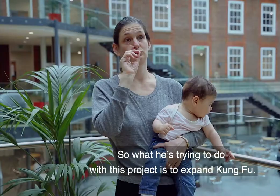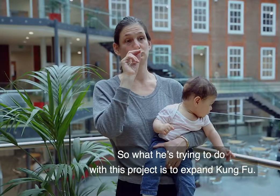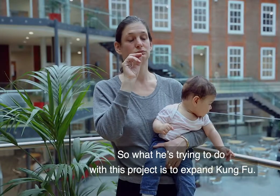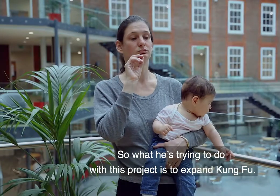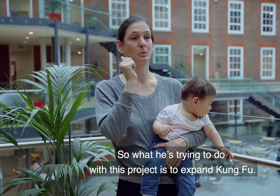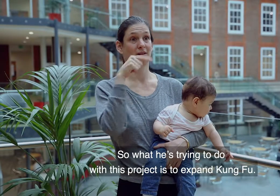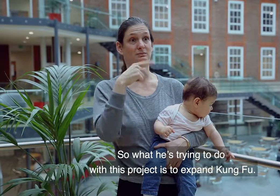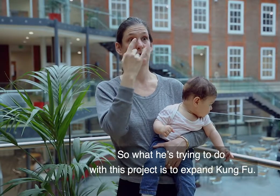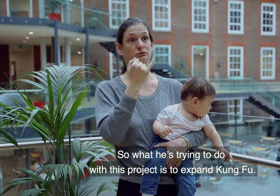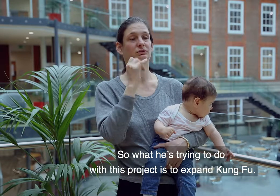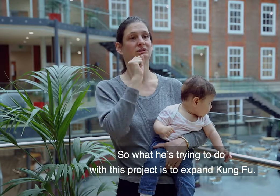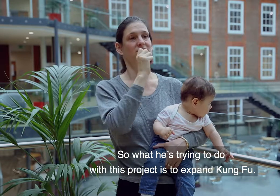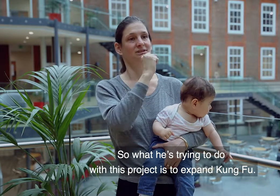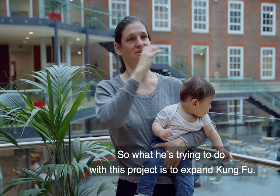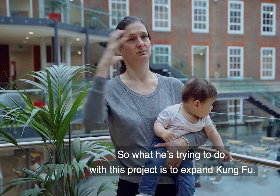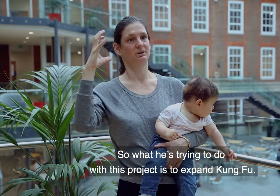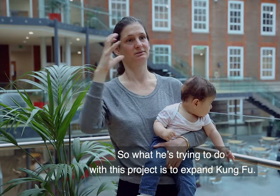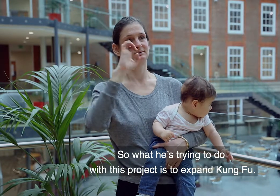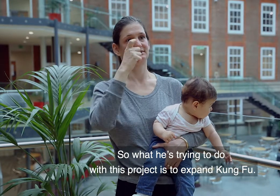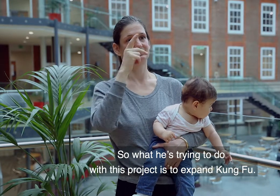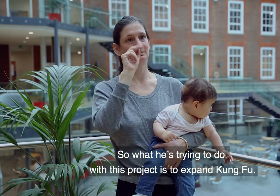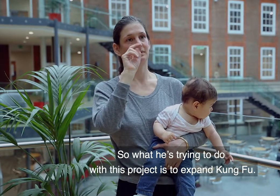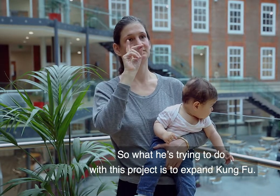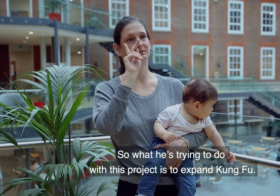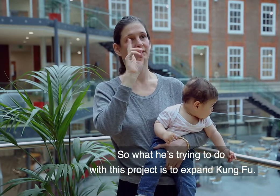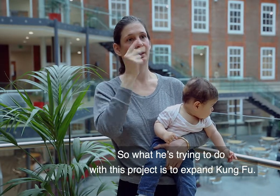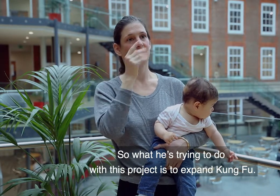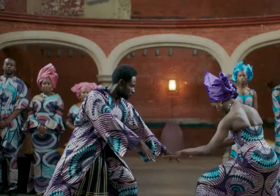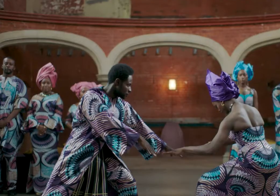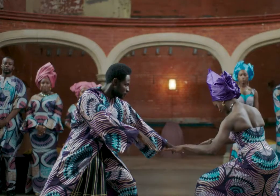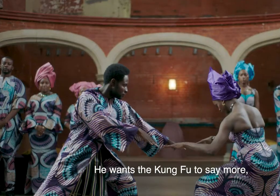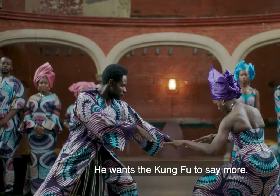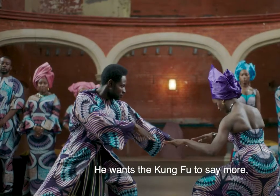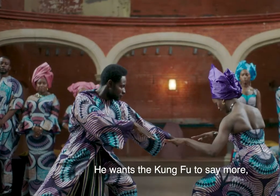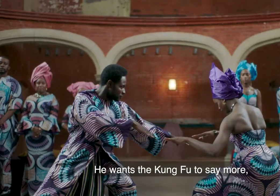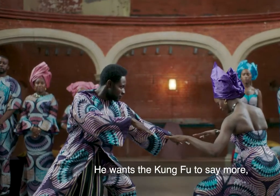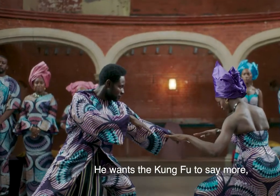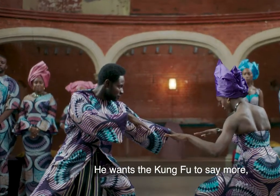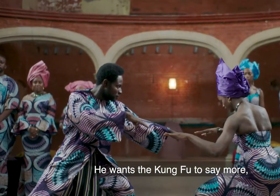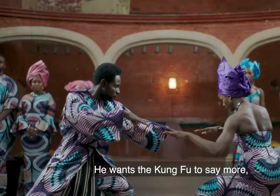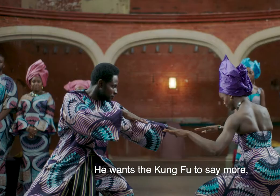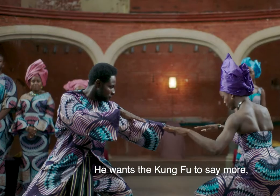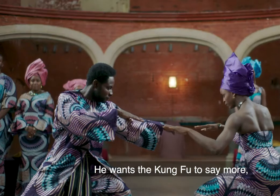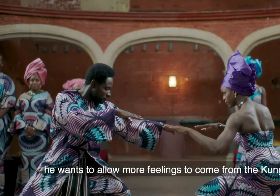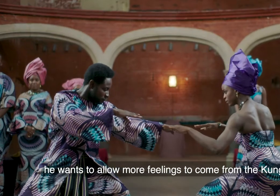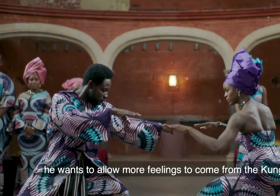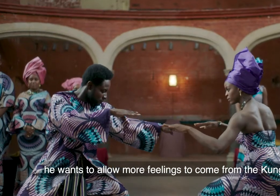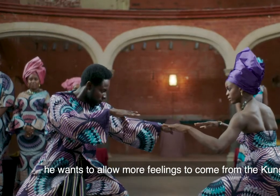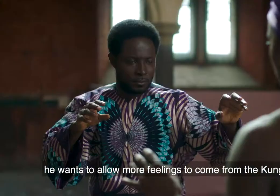to do with this project is to expand kung fu. He wants the kung fu to say more. He wants to allow